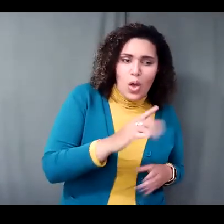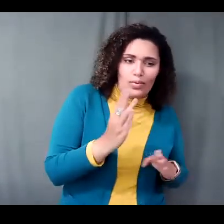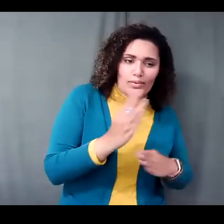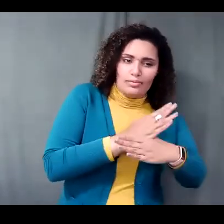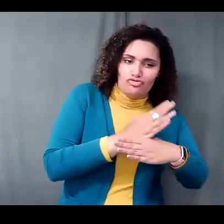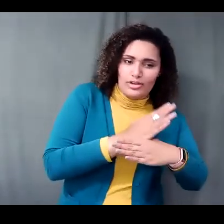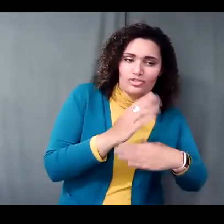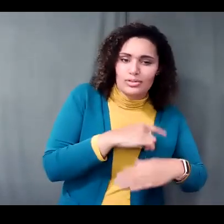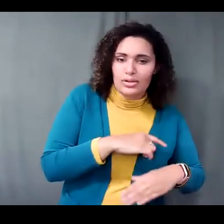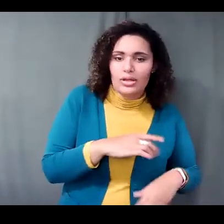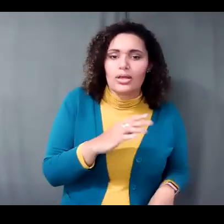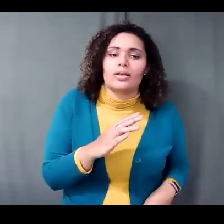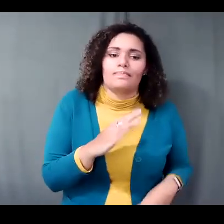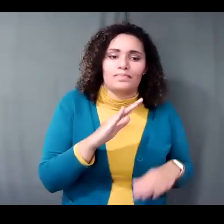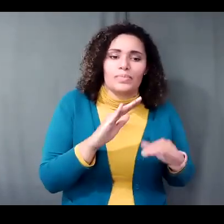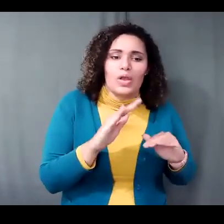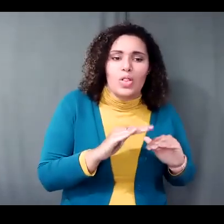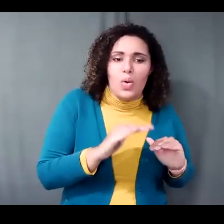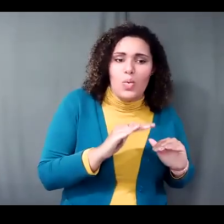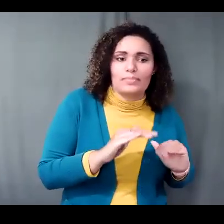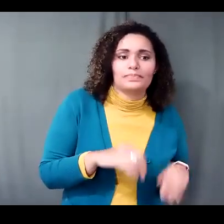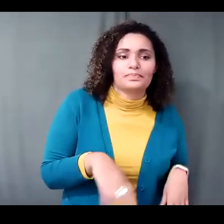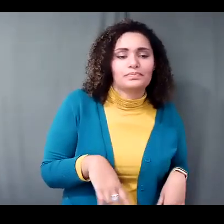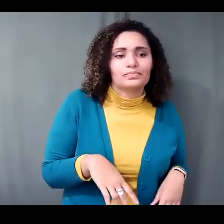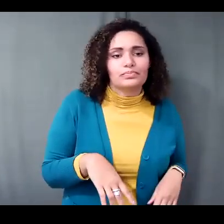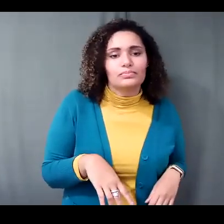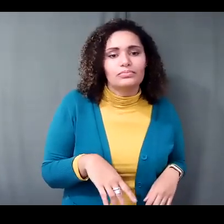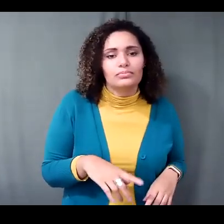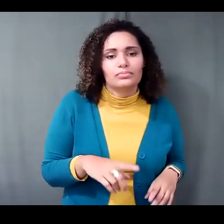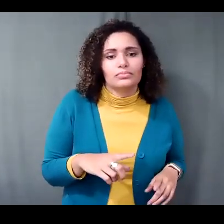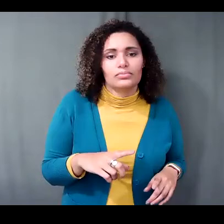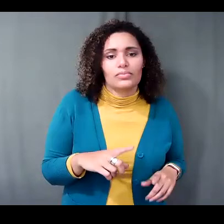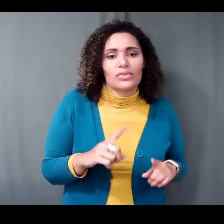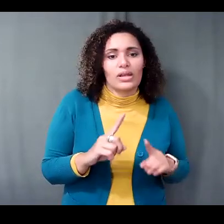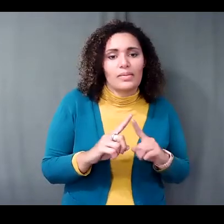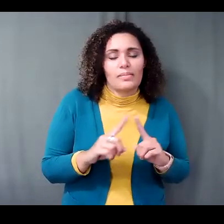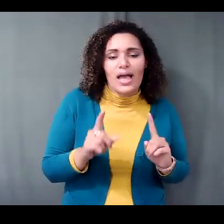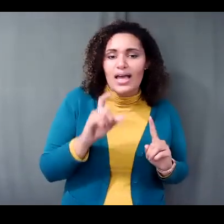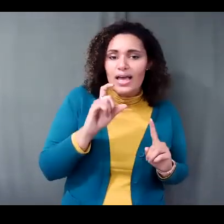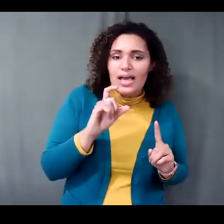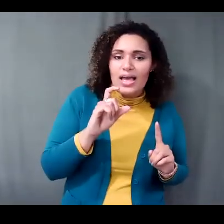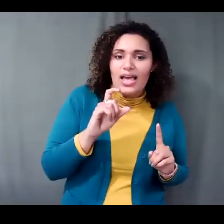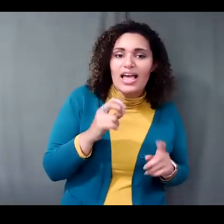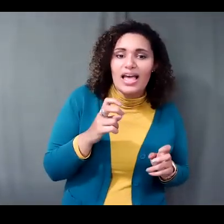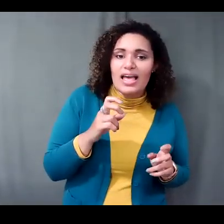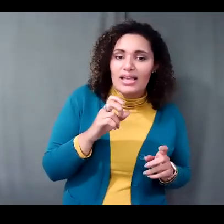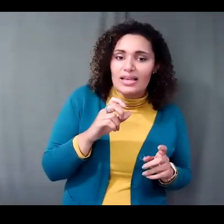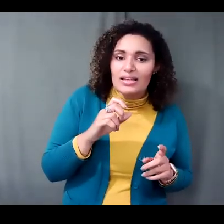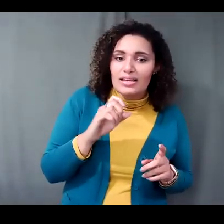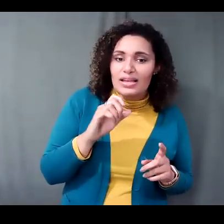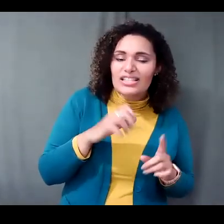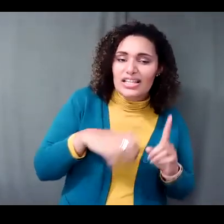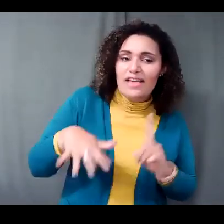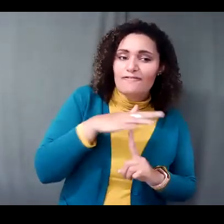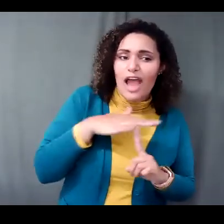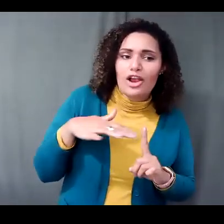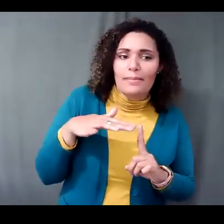that we will get actually a little bit of a special fungus on them that drinks some of the water, and that helps to